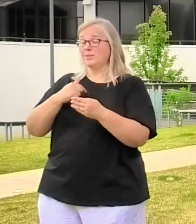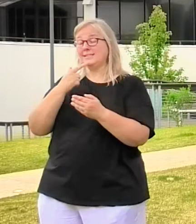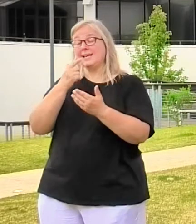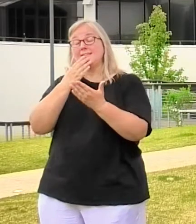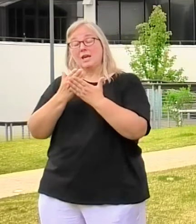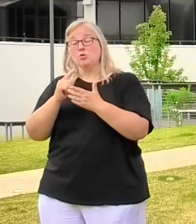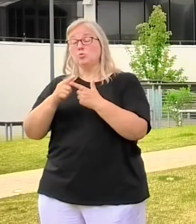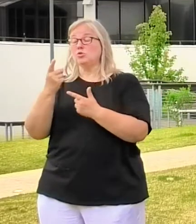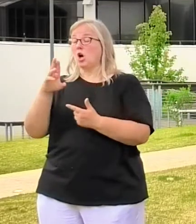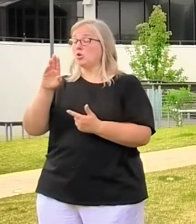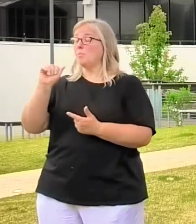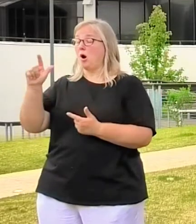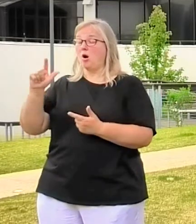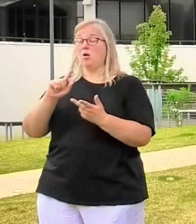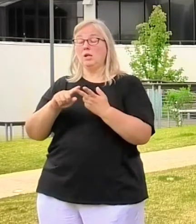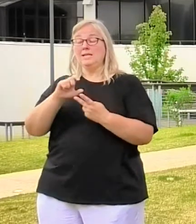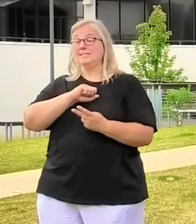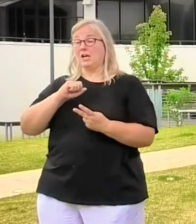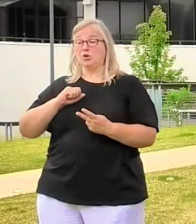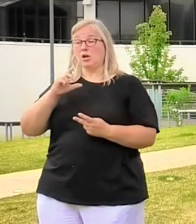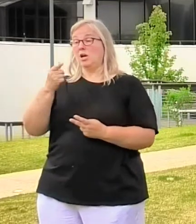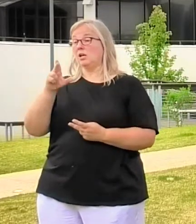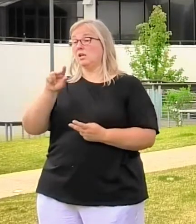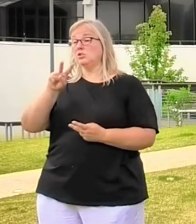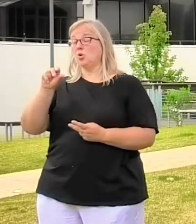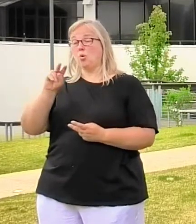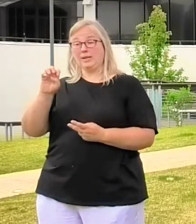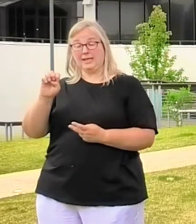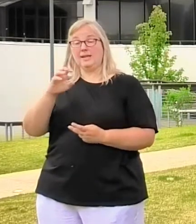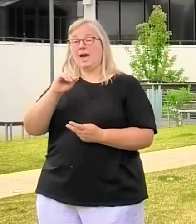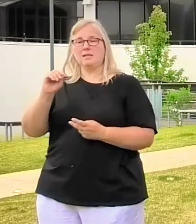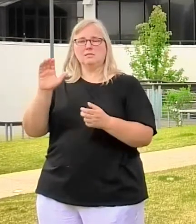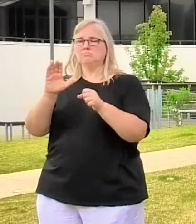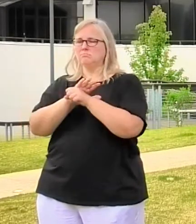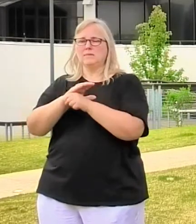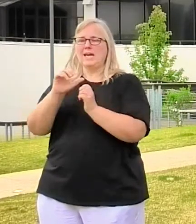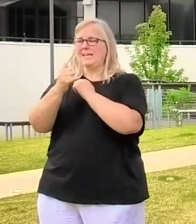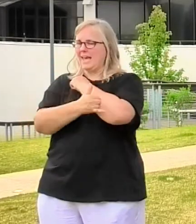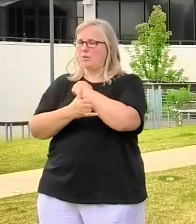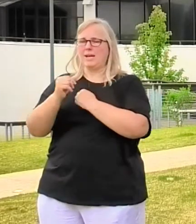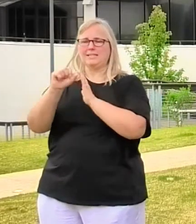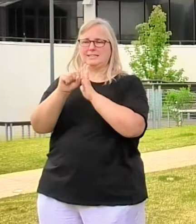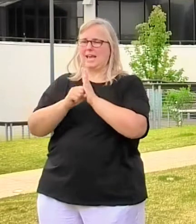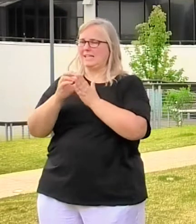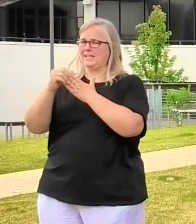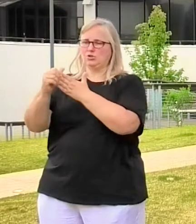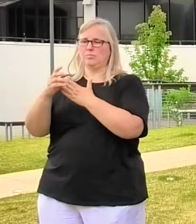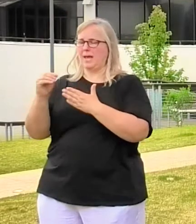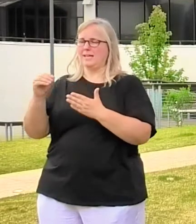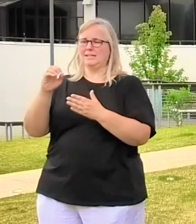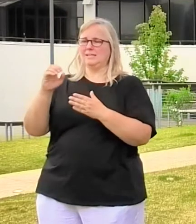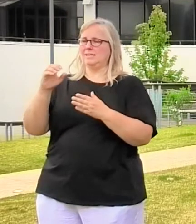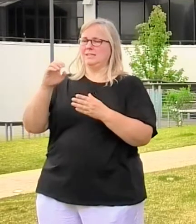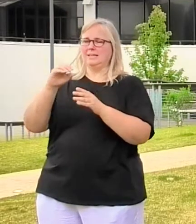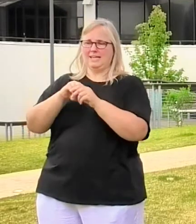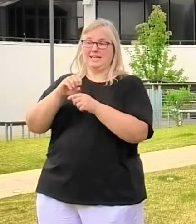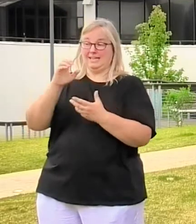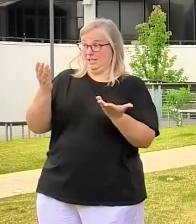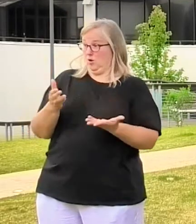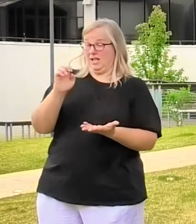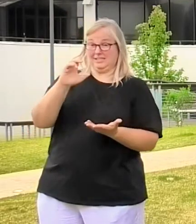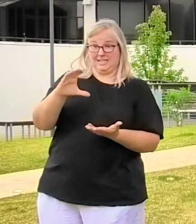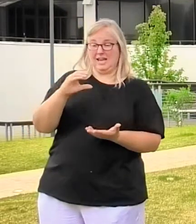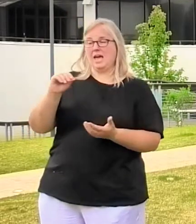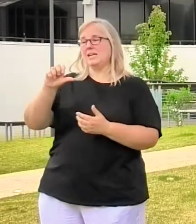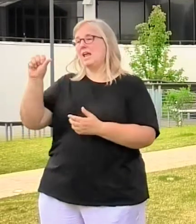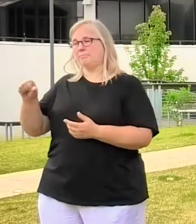Senator Gazzone and the entire county leadership and state leadership in Ellicott City and Annapolis for